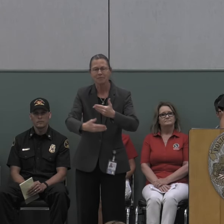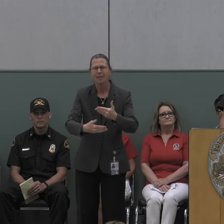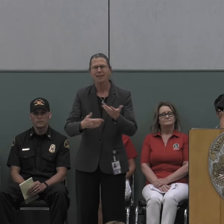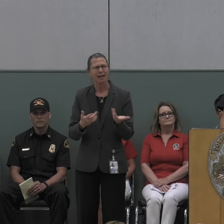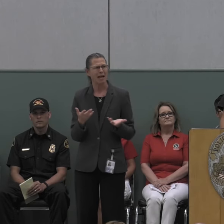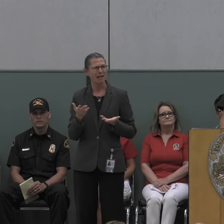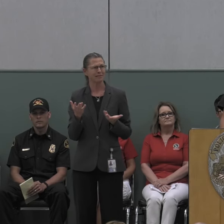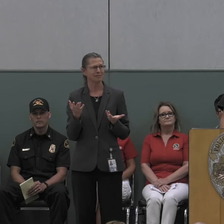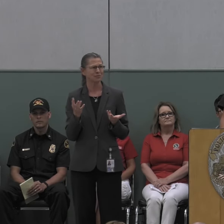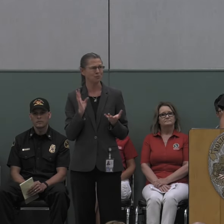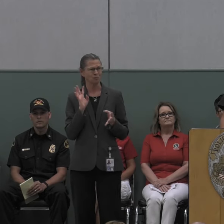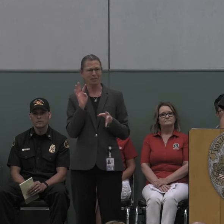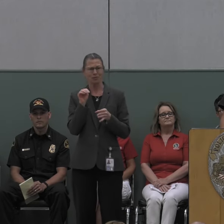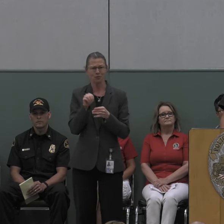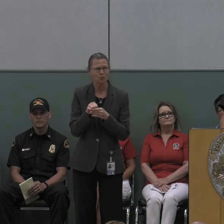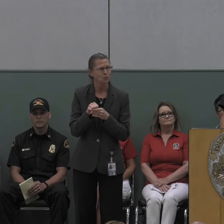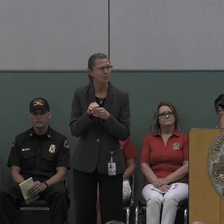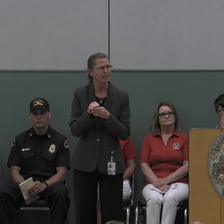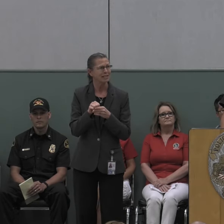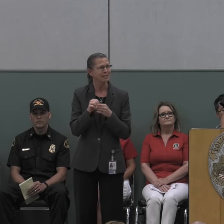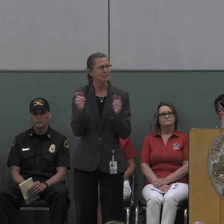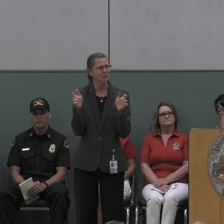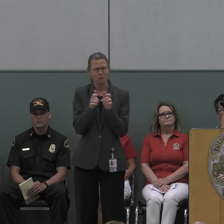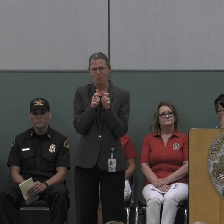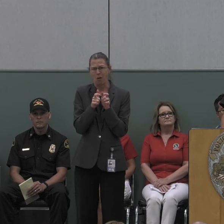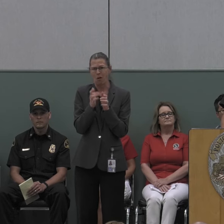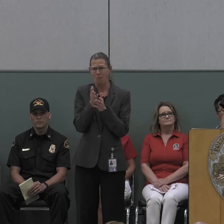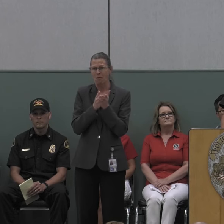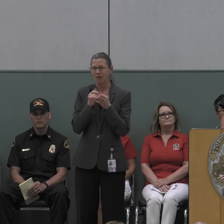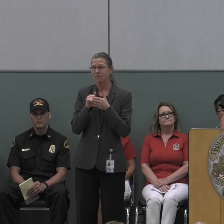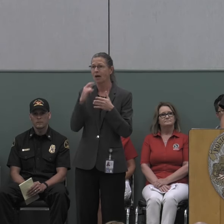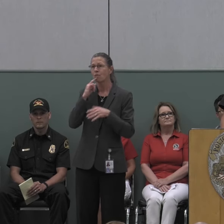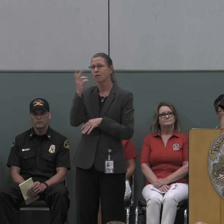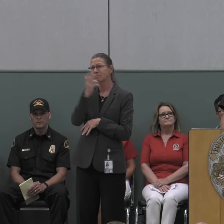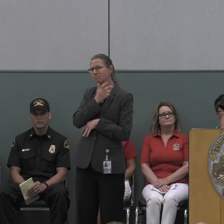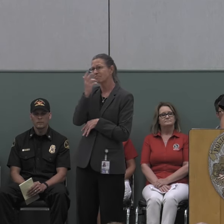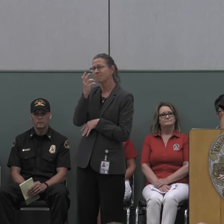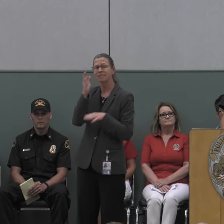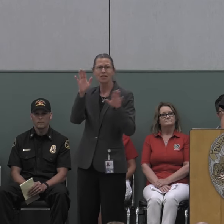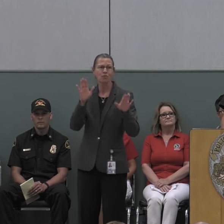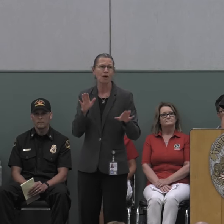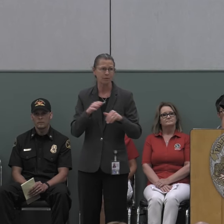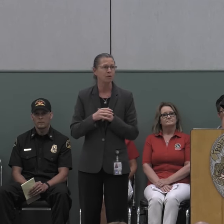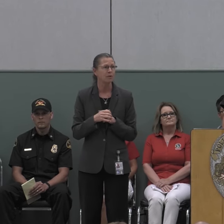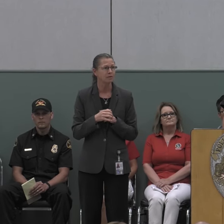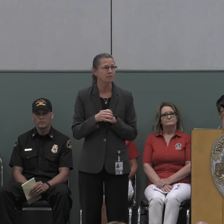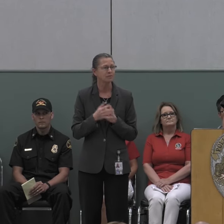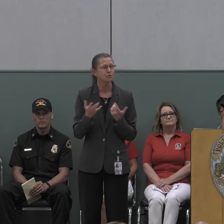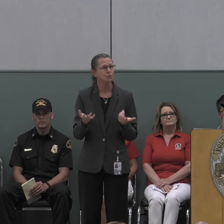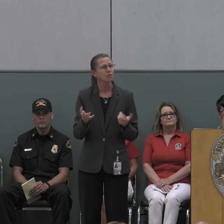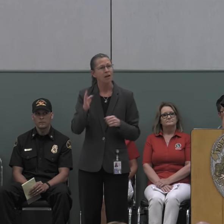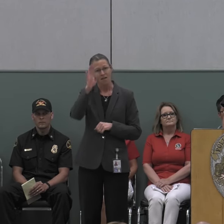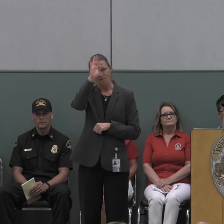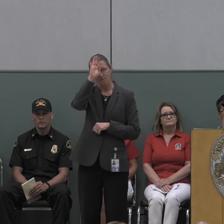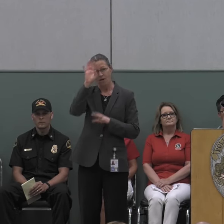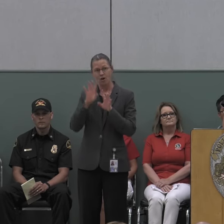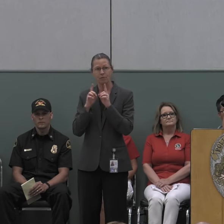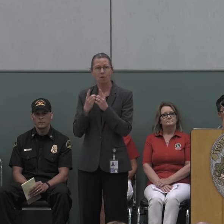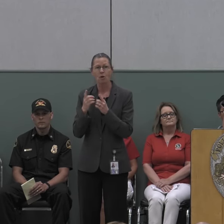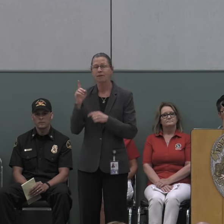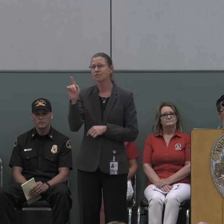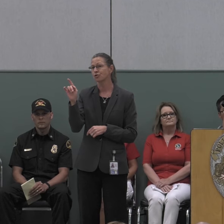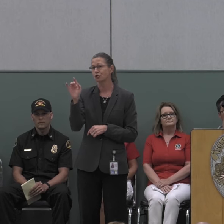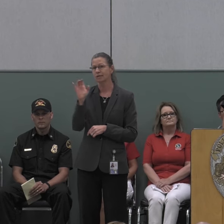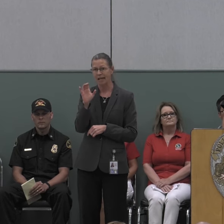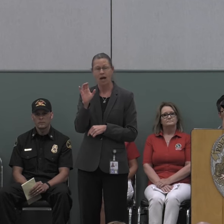of it, was just incredible. So to the fire departments, to Kern County Fire